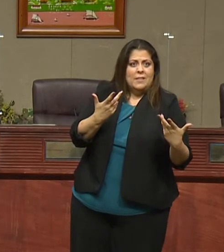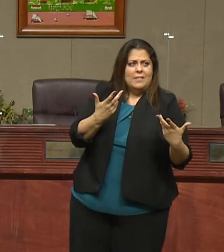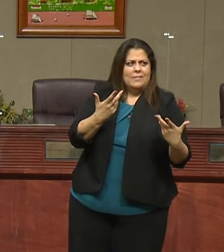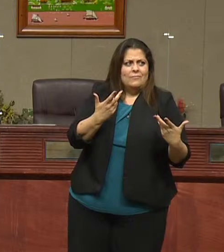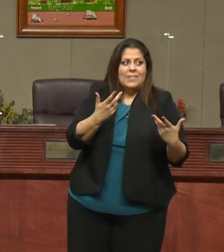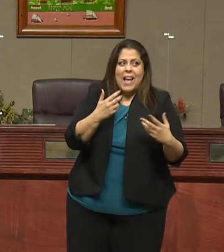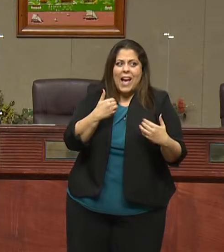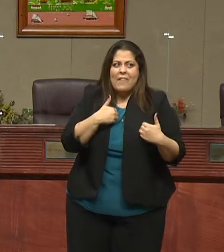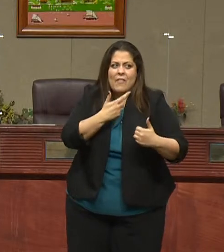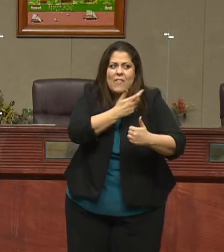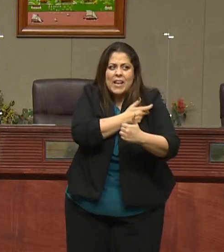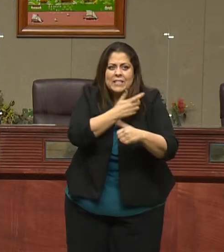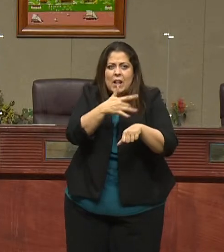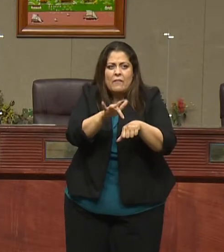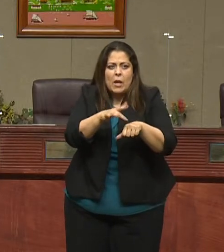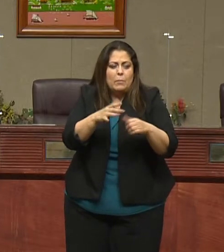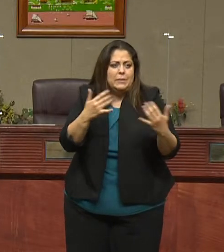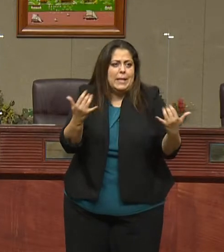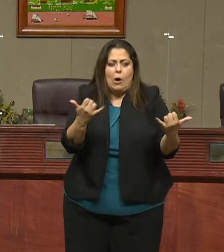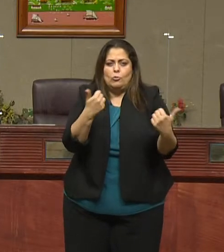you right now.